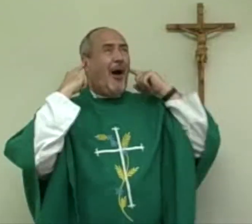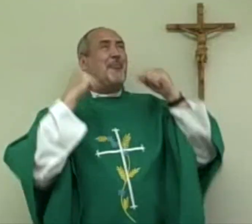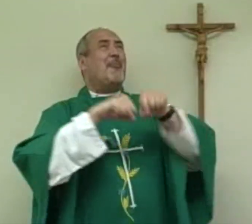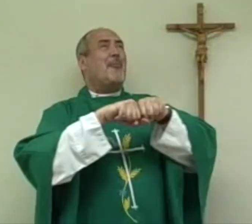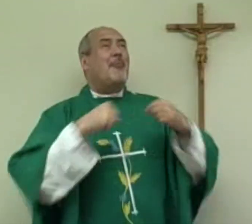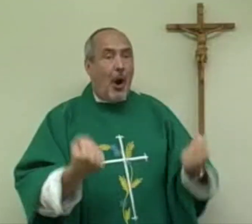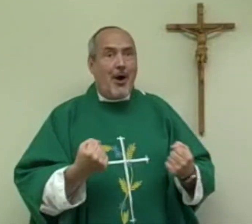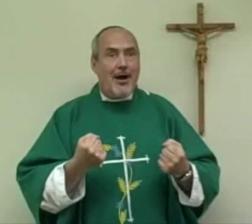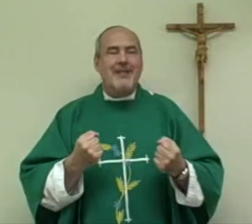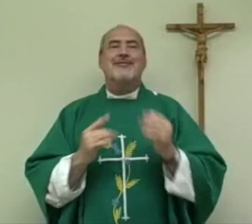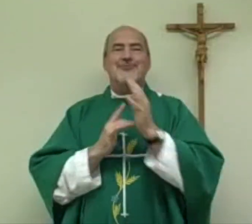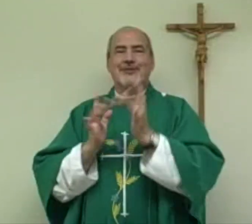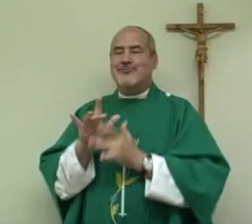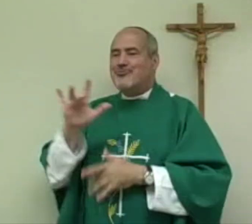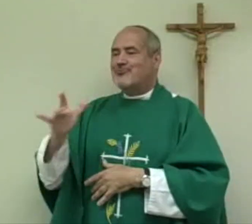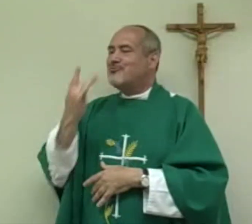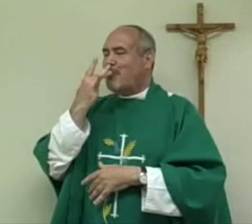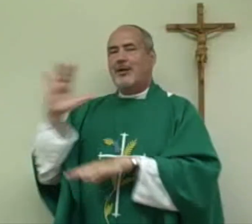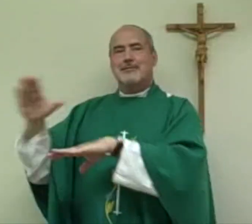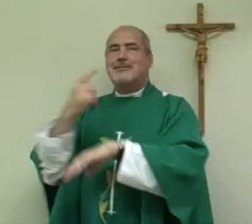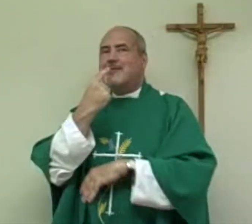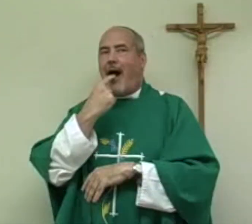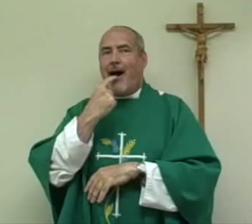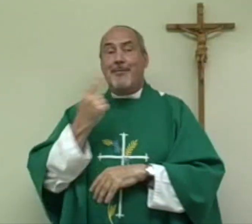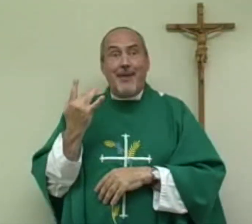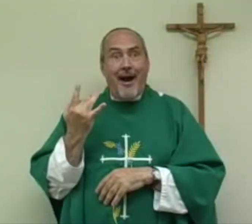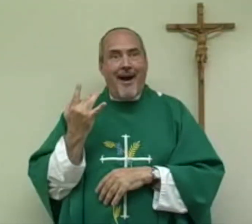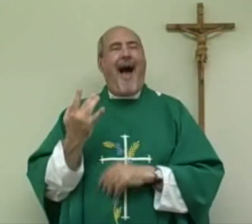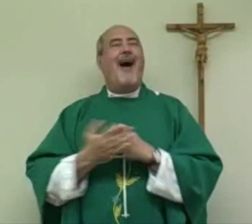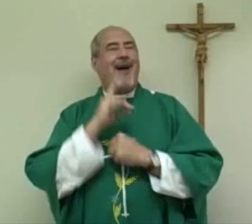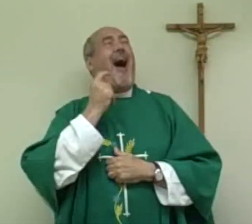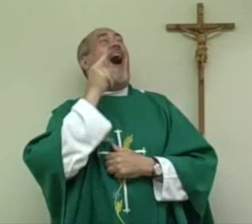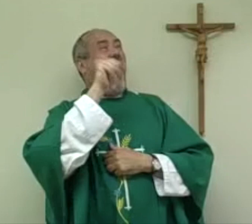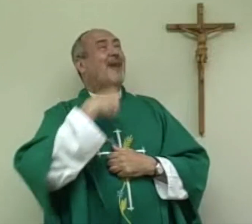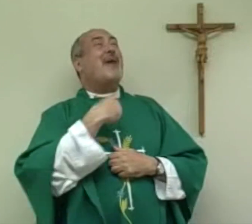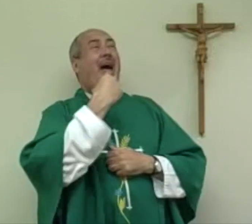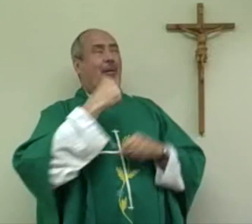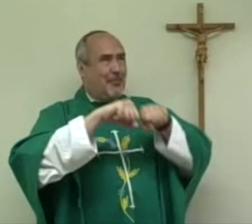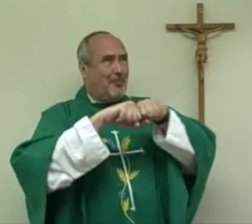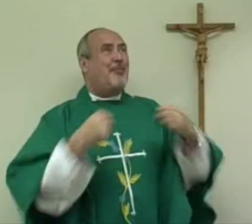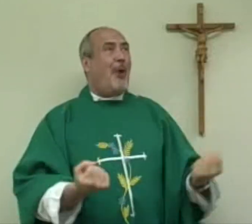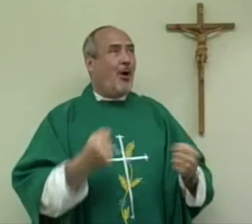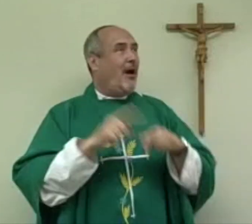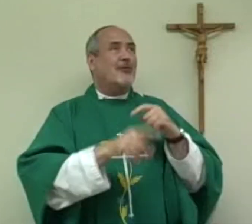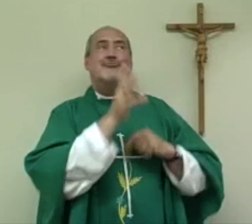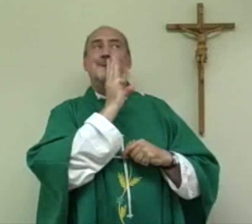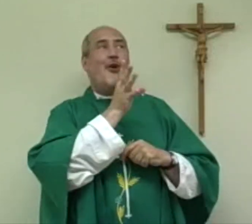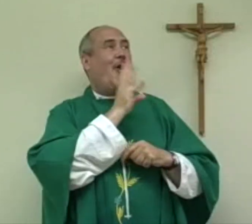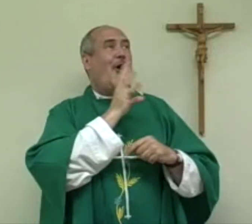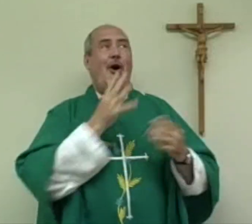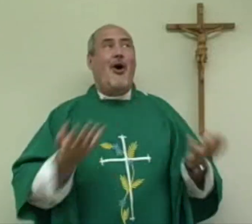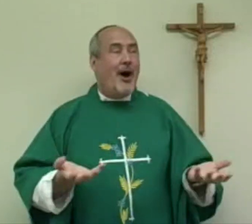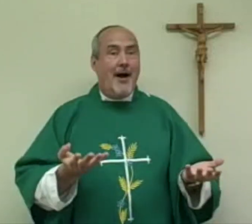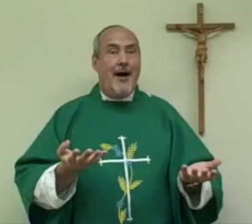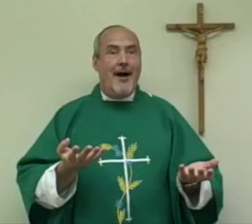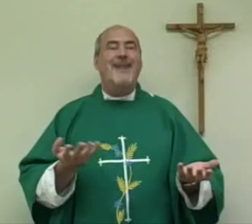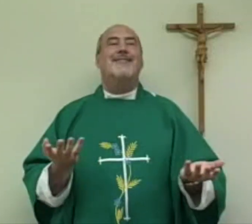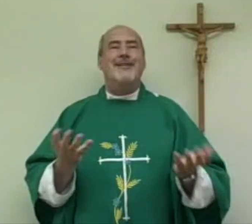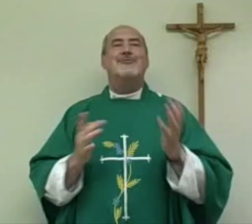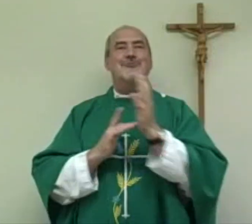ears, and the deaf man understood that his ears were broken. And Jesus touched the man's tongue, and the man